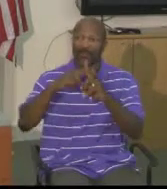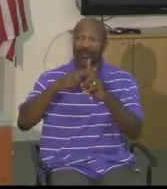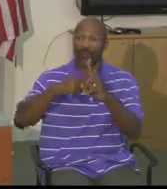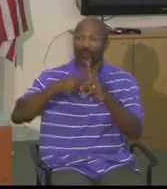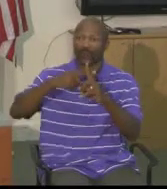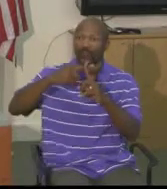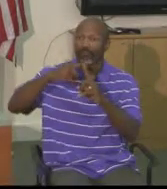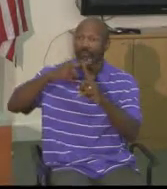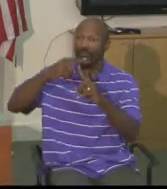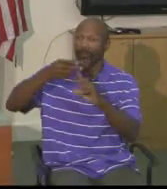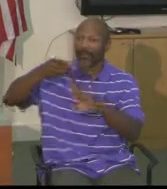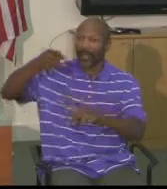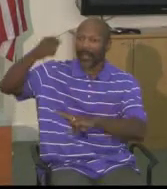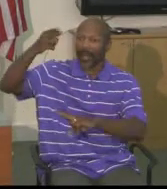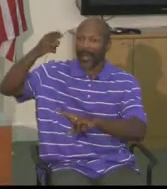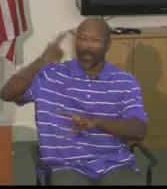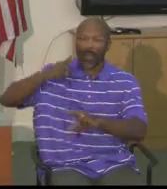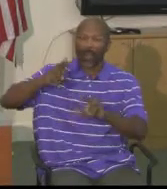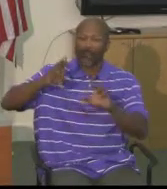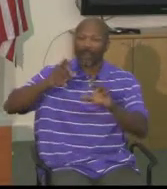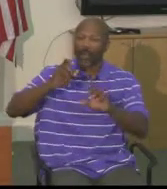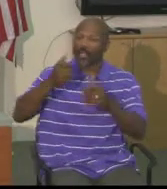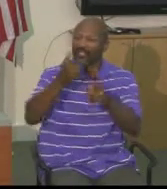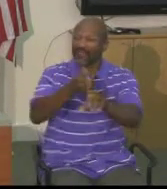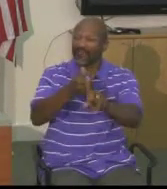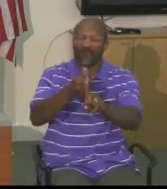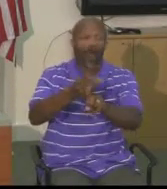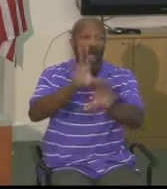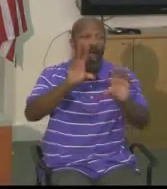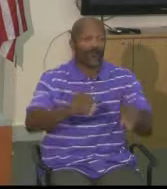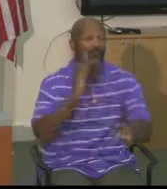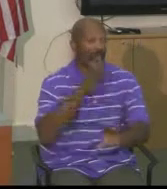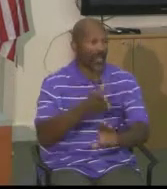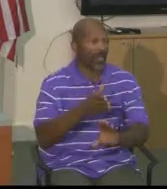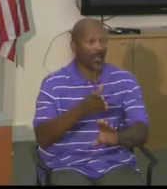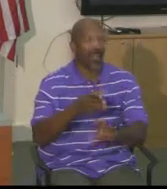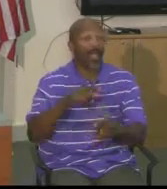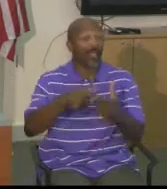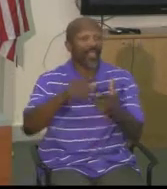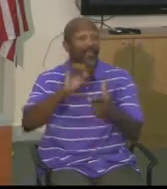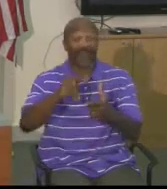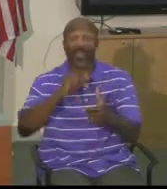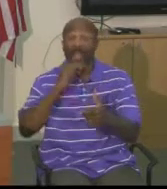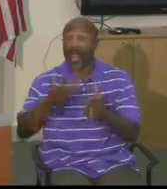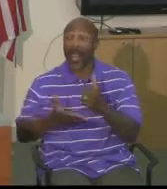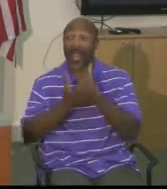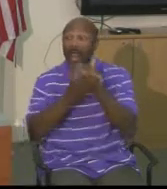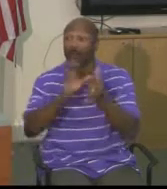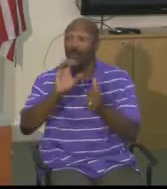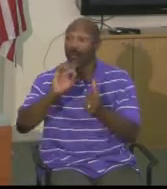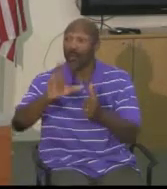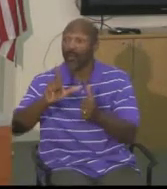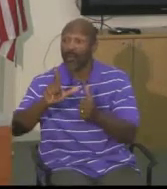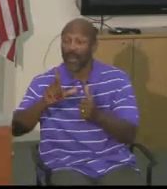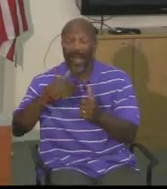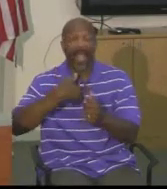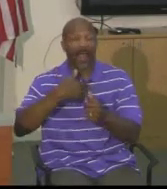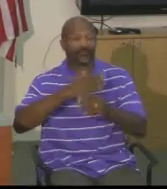high, it'll immediately turn itself off. So the fan is not working to cool it, it's got a